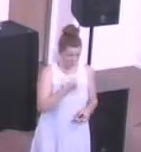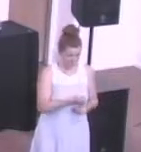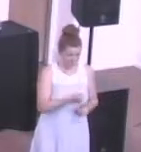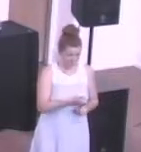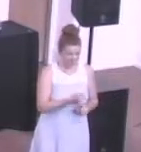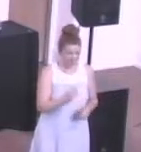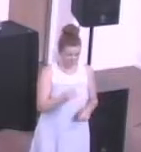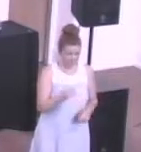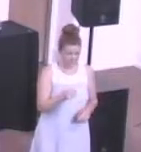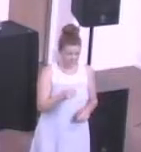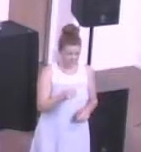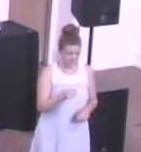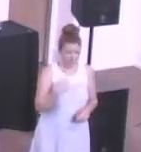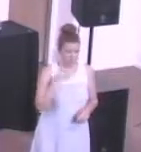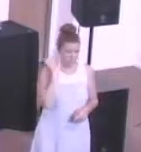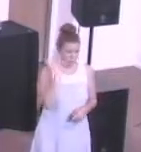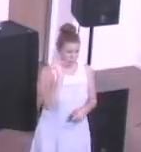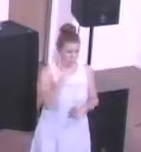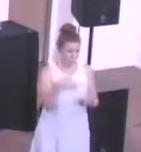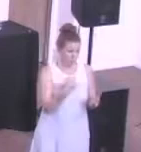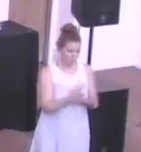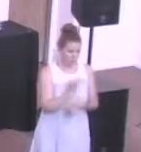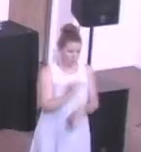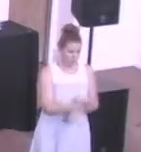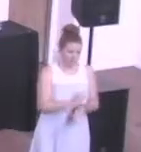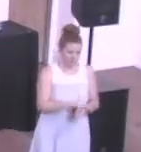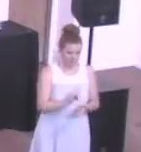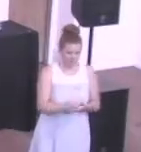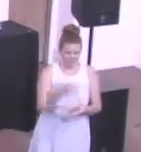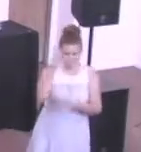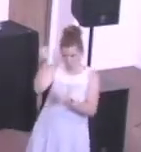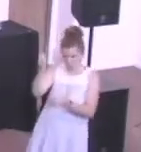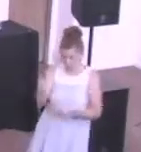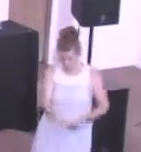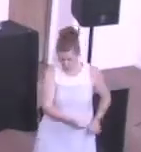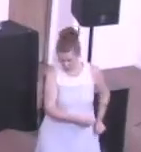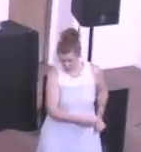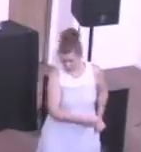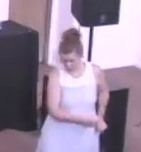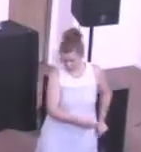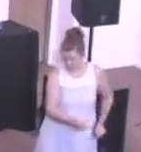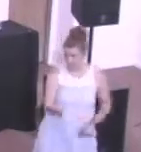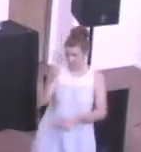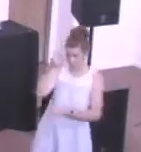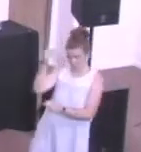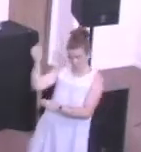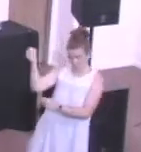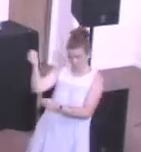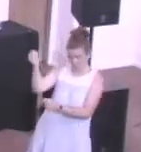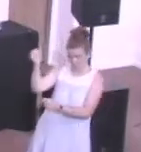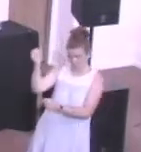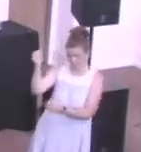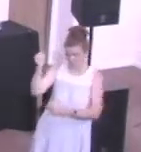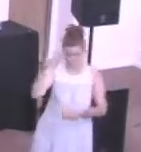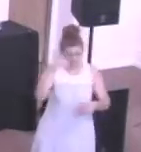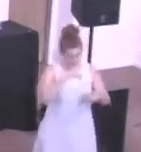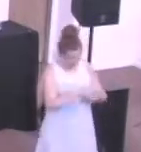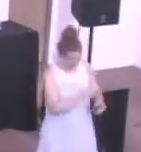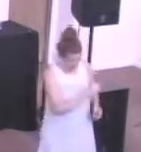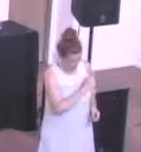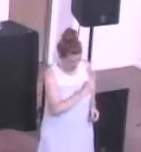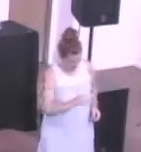I could preach all night on that. Say trust. Trust, trust. Trust, trust. In the